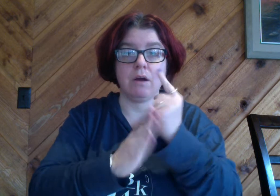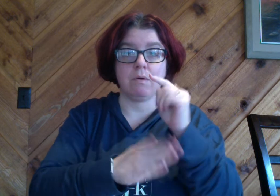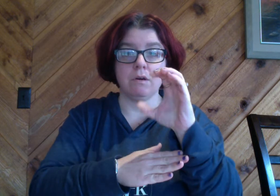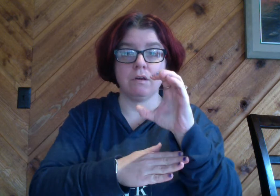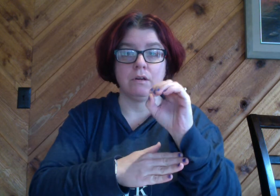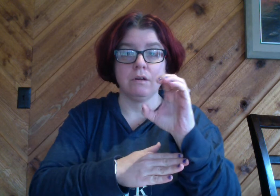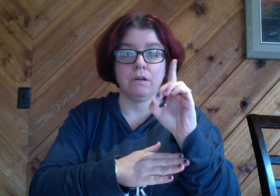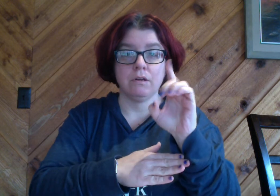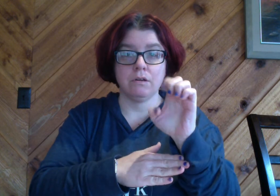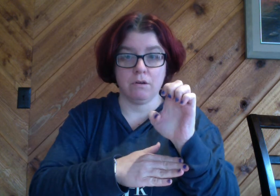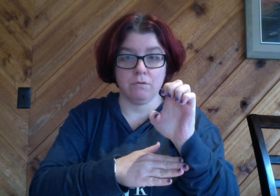hour code.